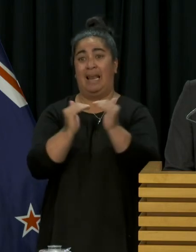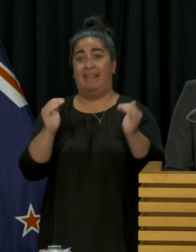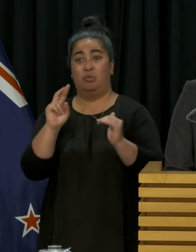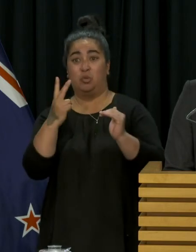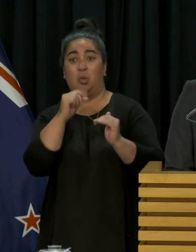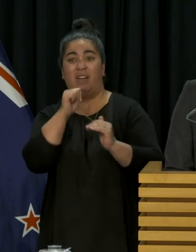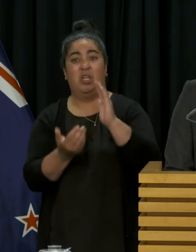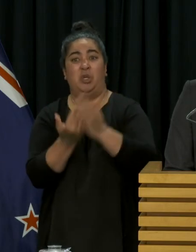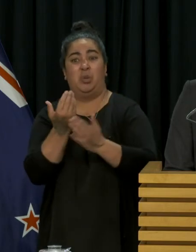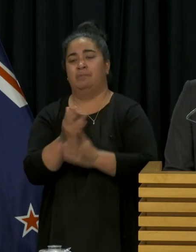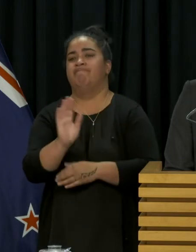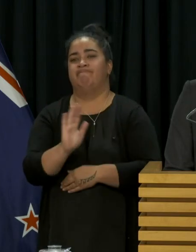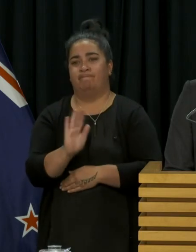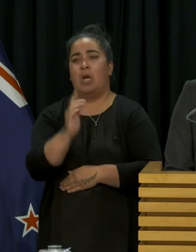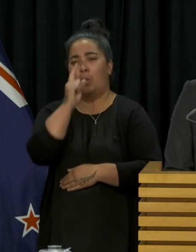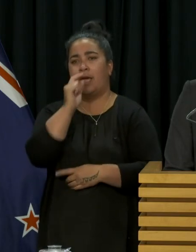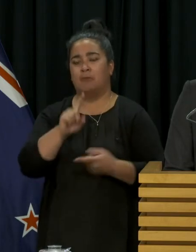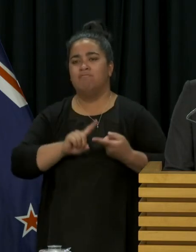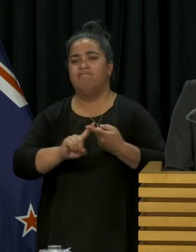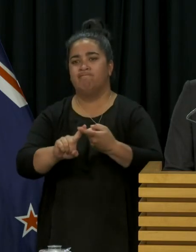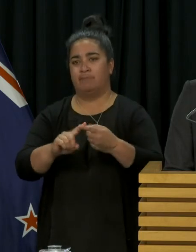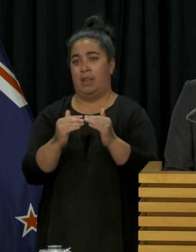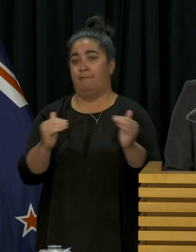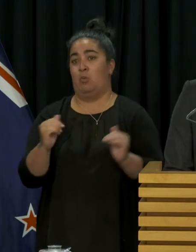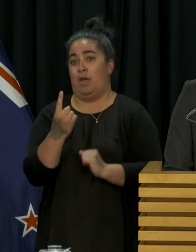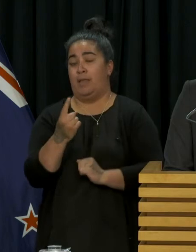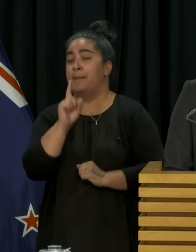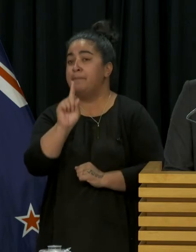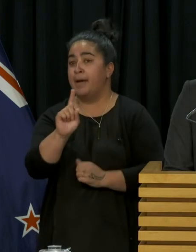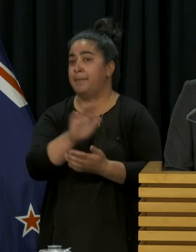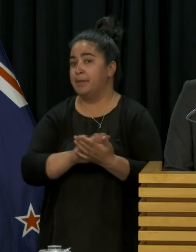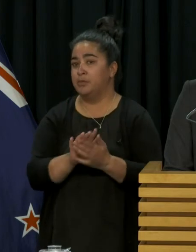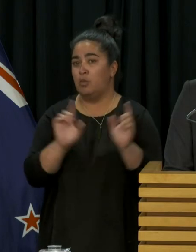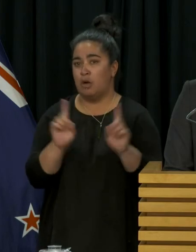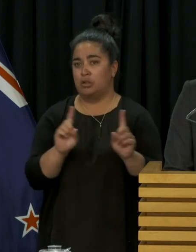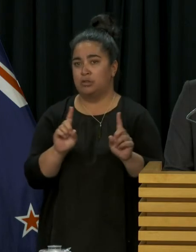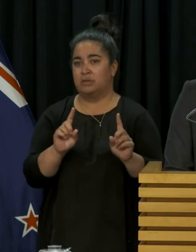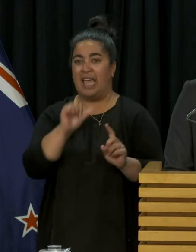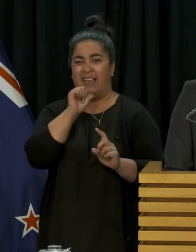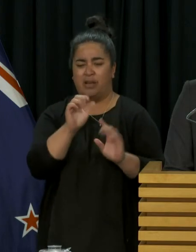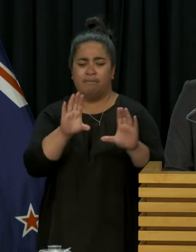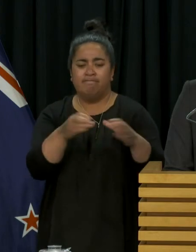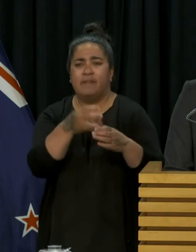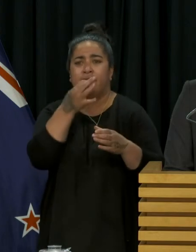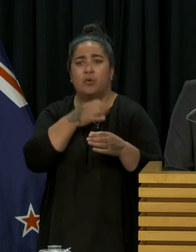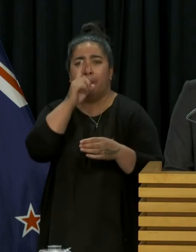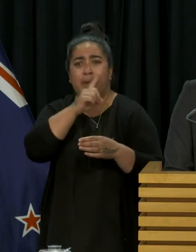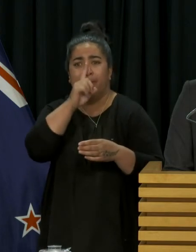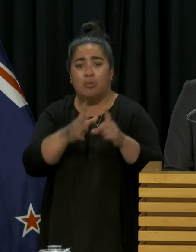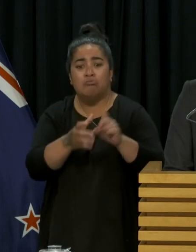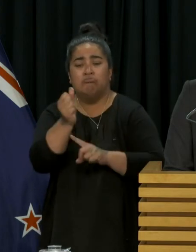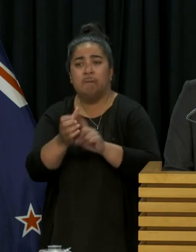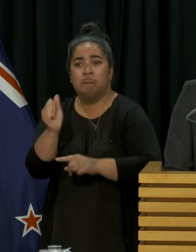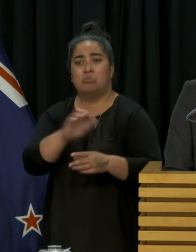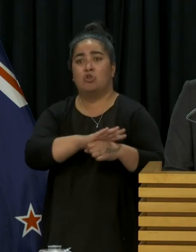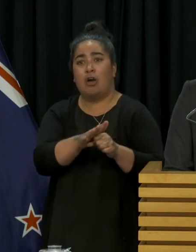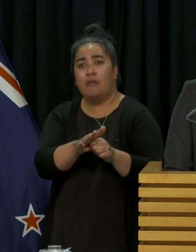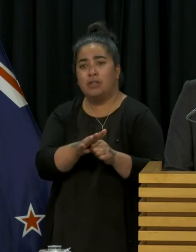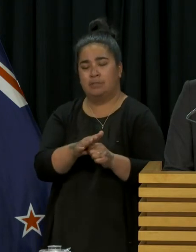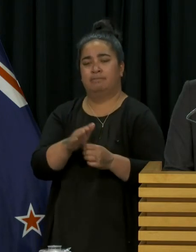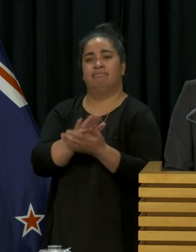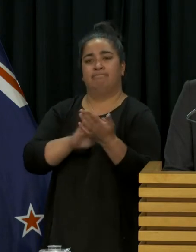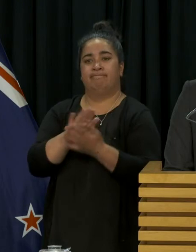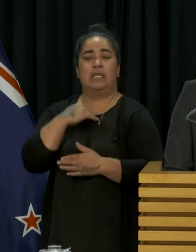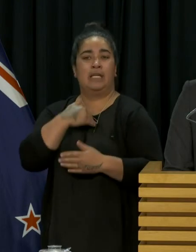new cases appear. However, in order to manage small numbers of cases at level 1, we believe that we need